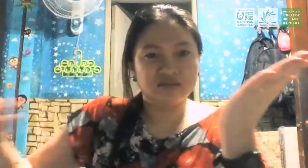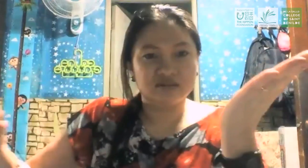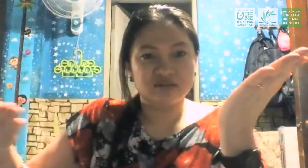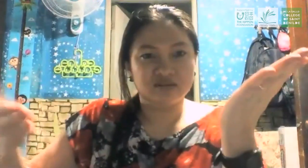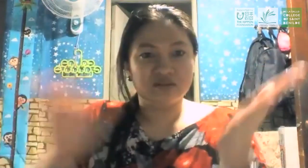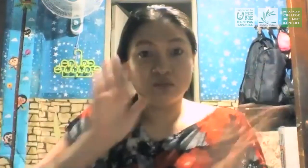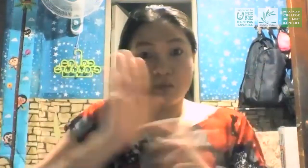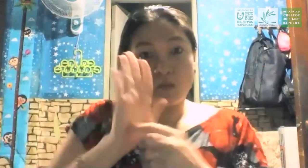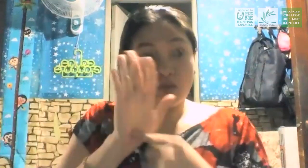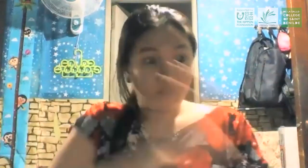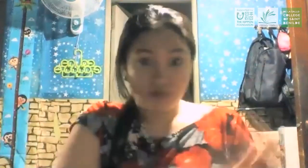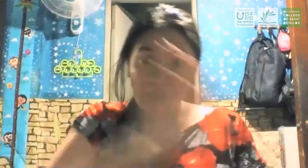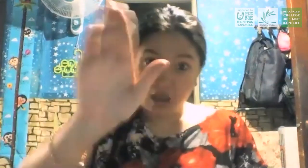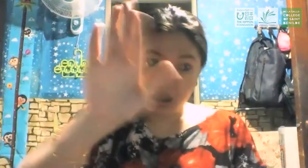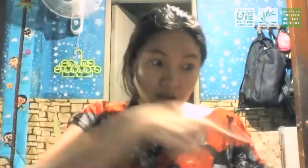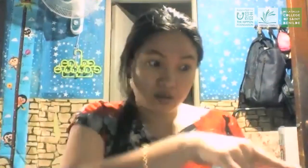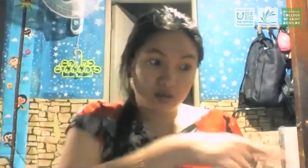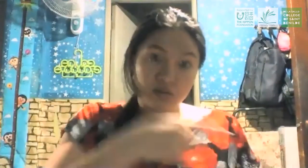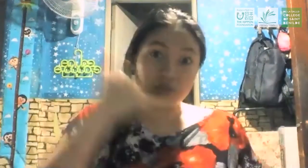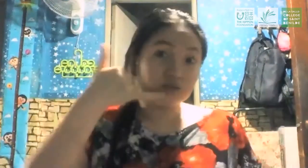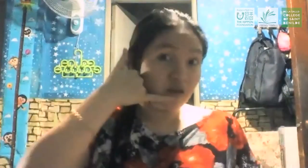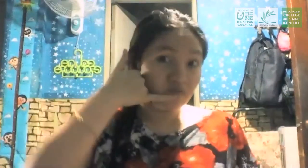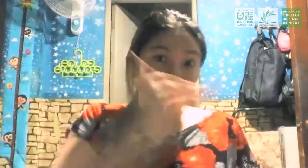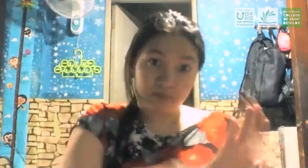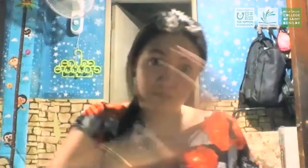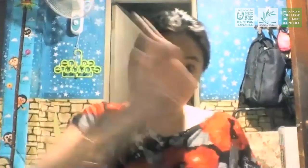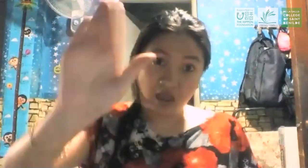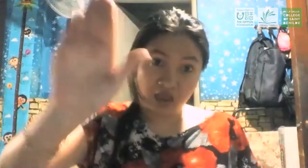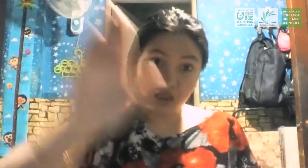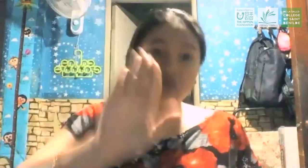like if you put this, like